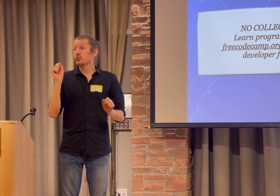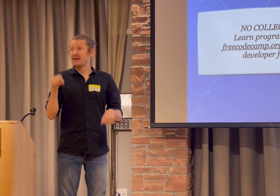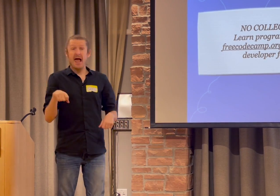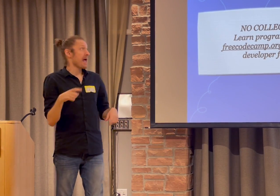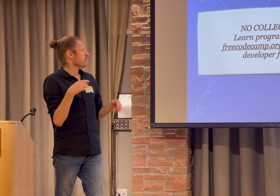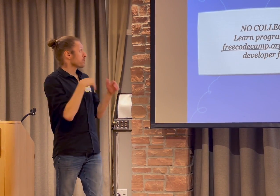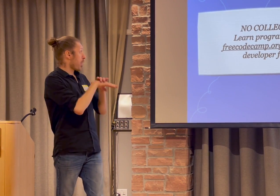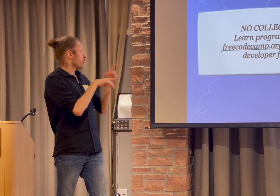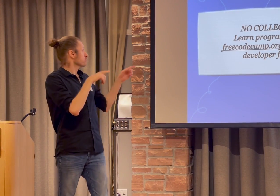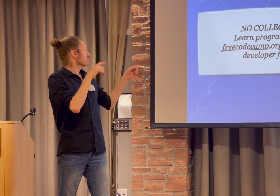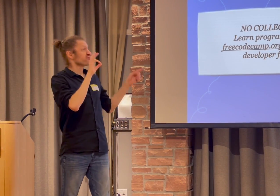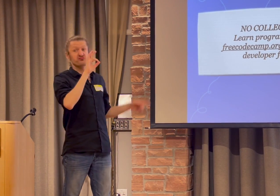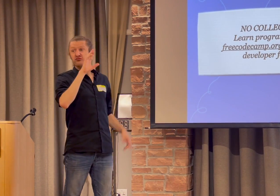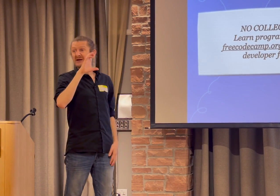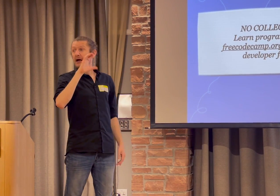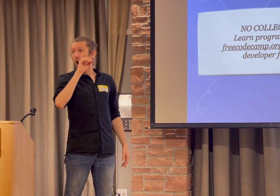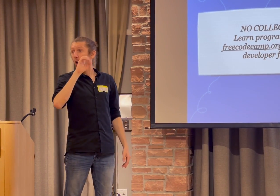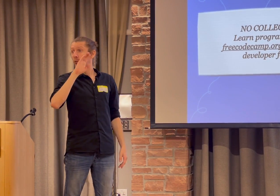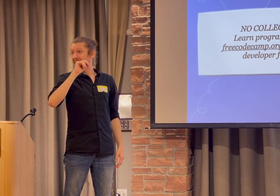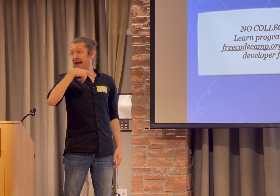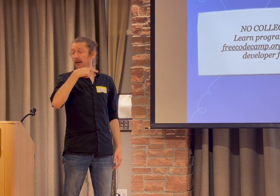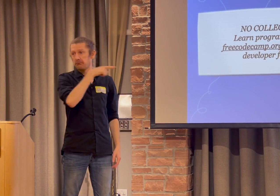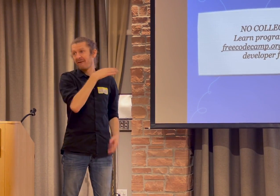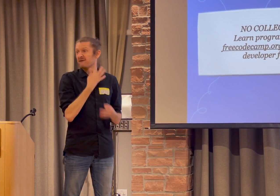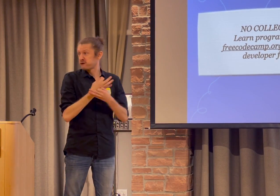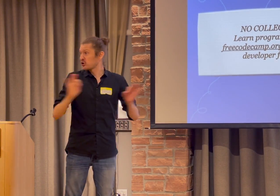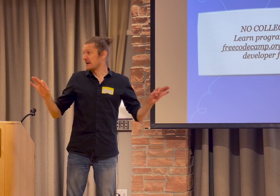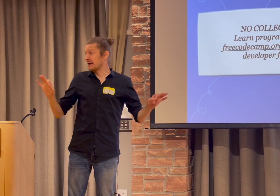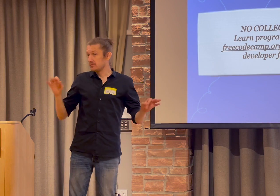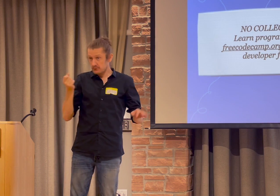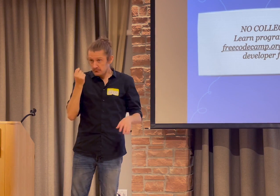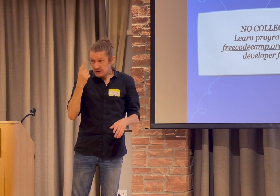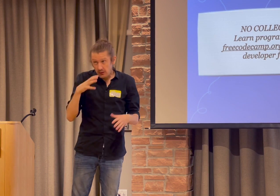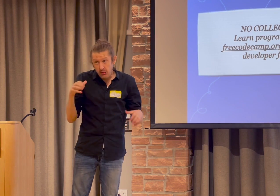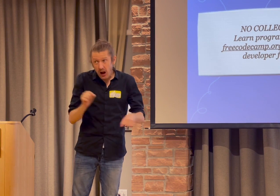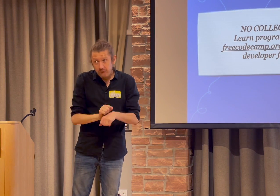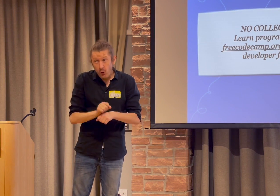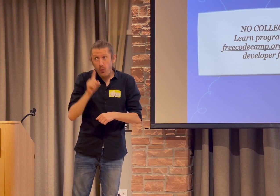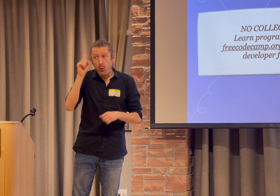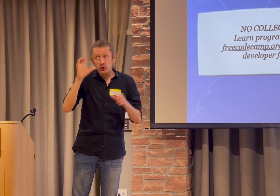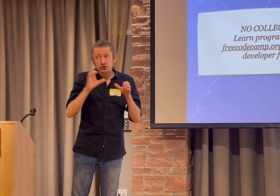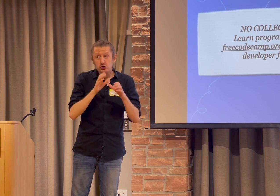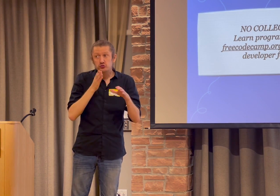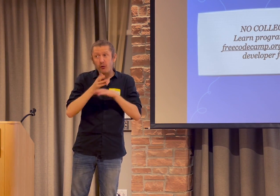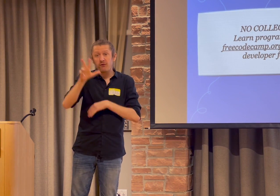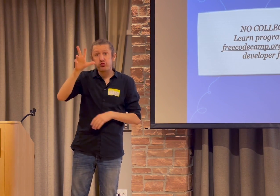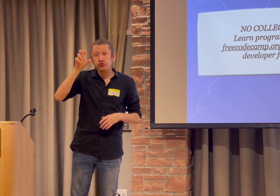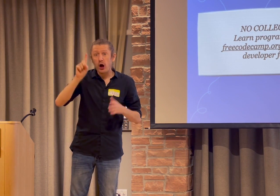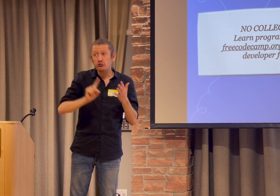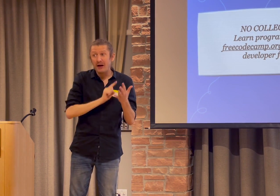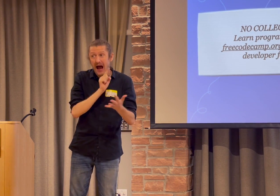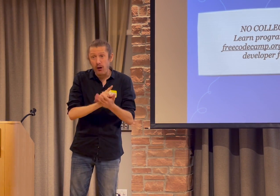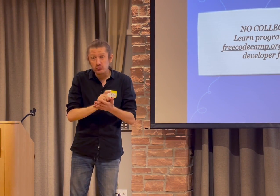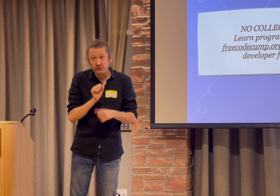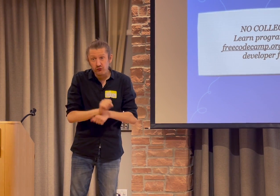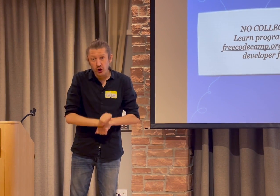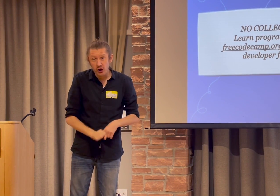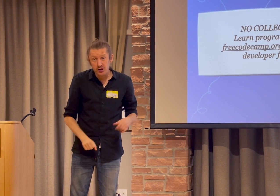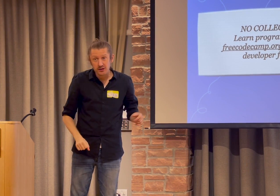of they have is a high school diploma. And they went to freecodecamp.org. That is a free program. It is a lot of